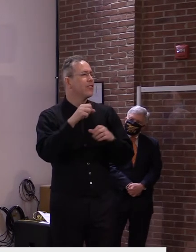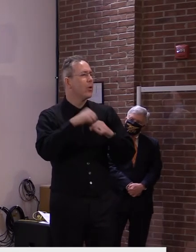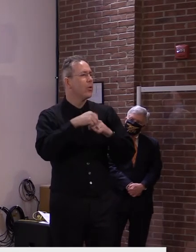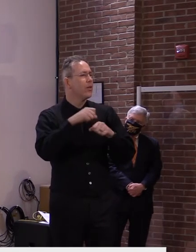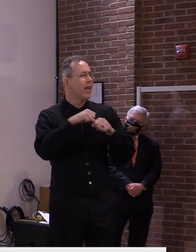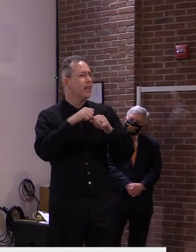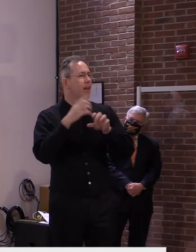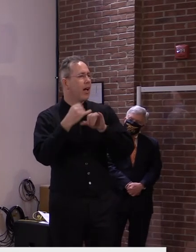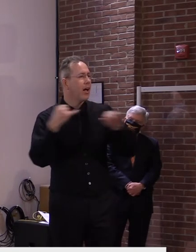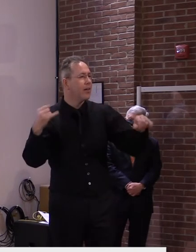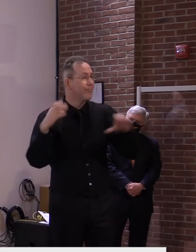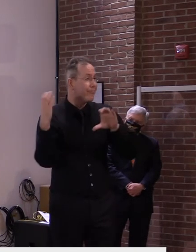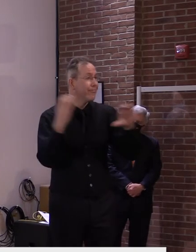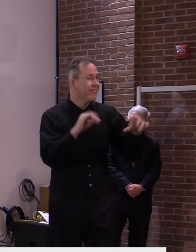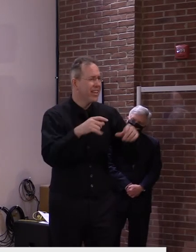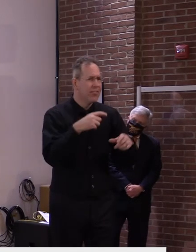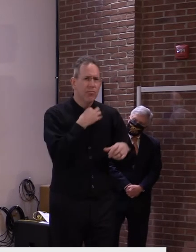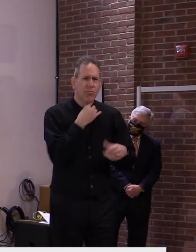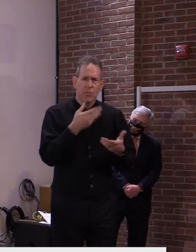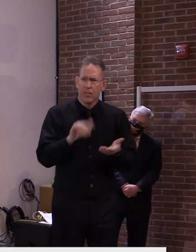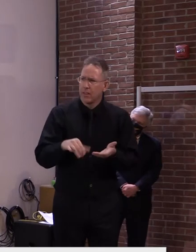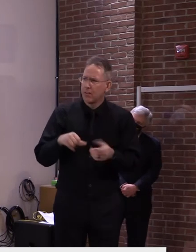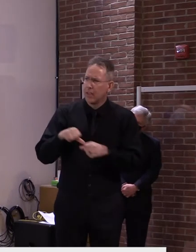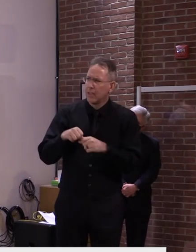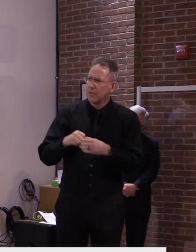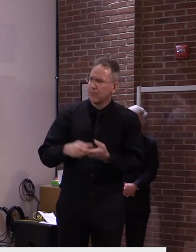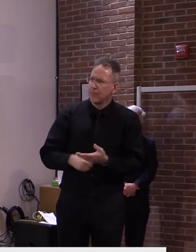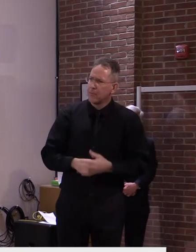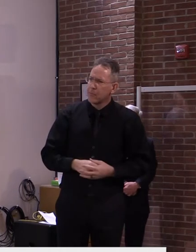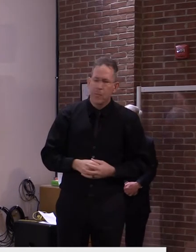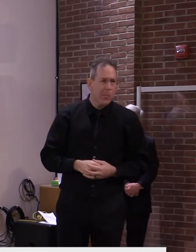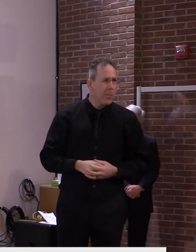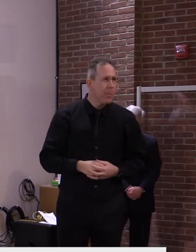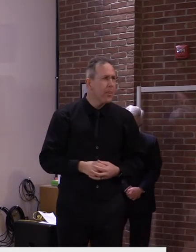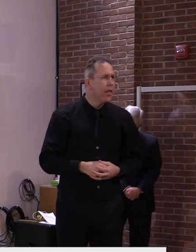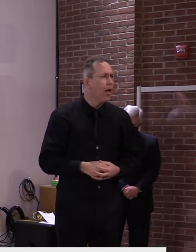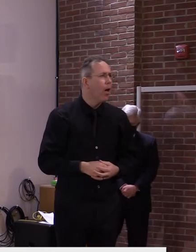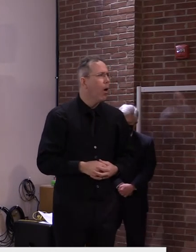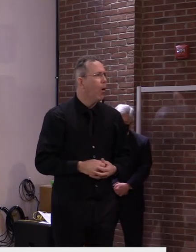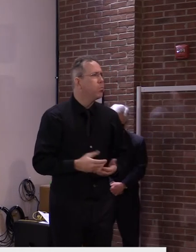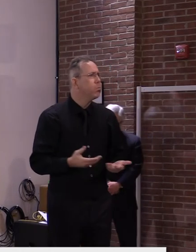That hasn't risen to my desk at this point.